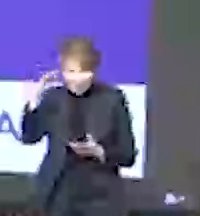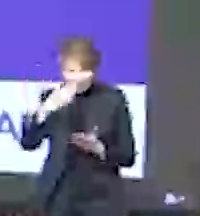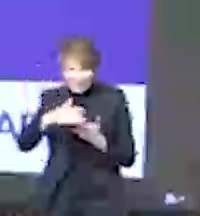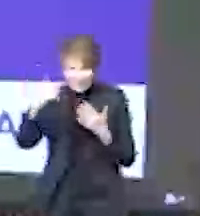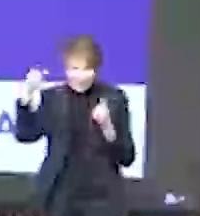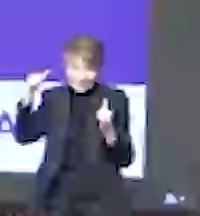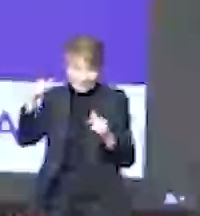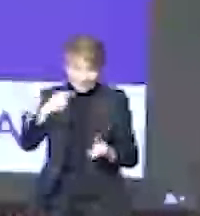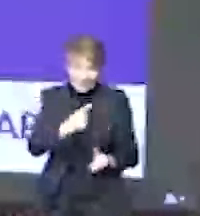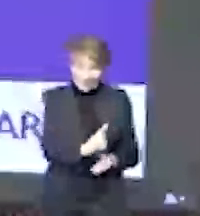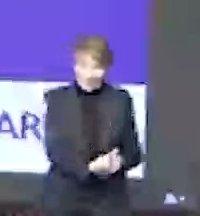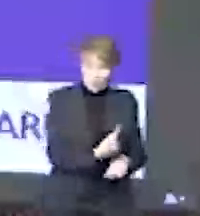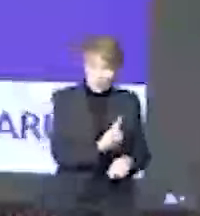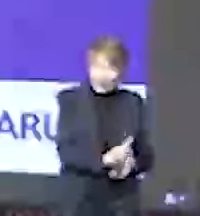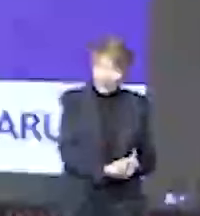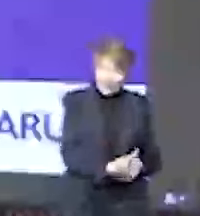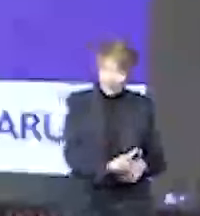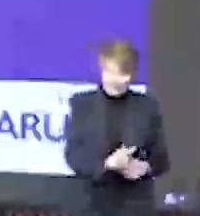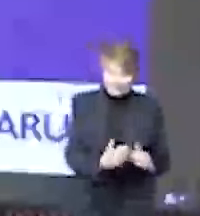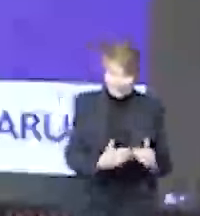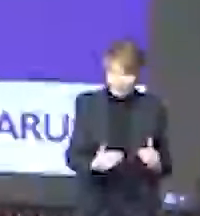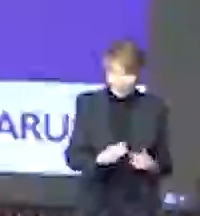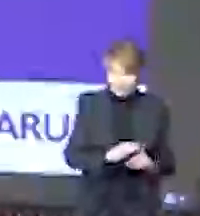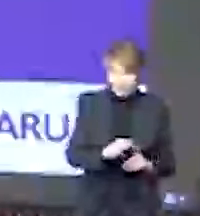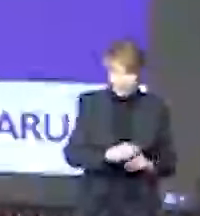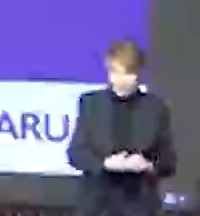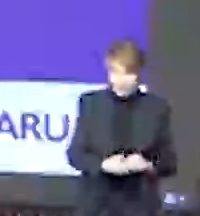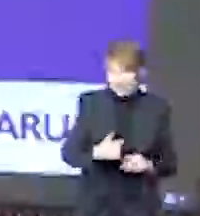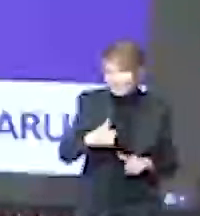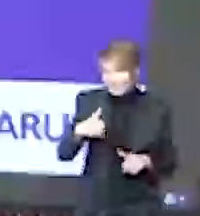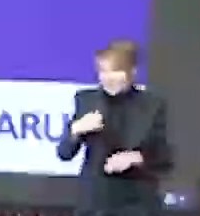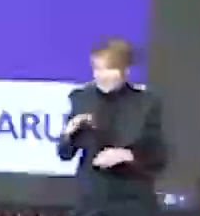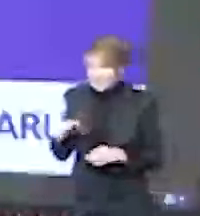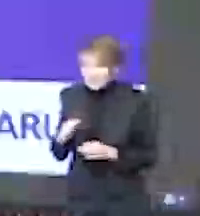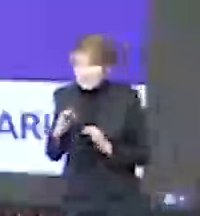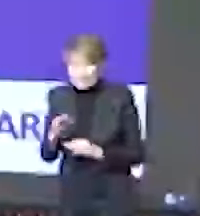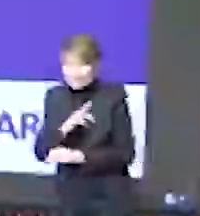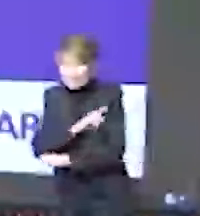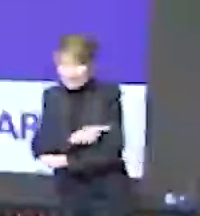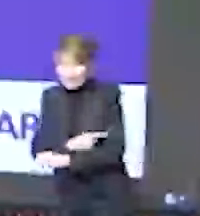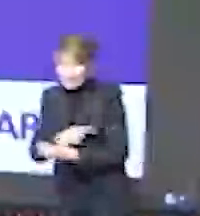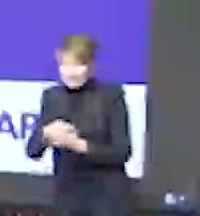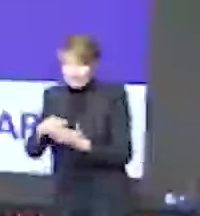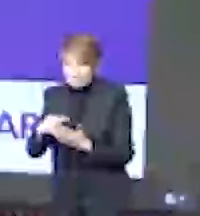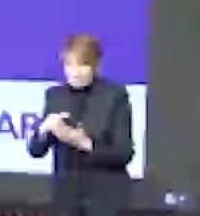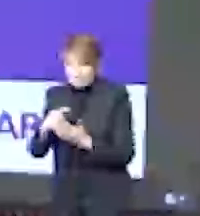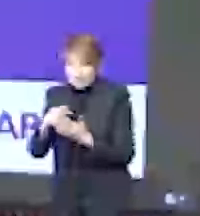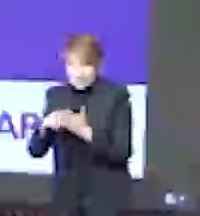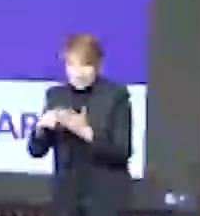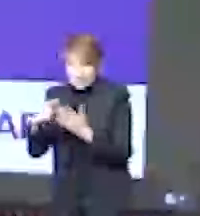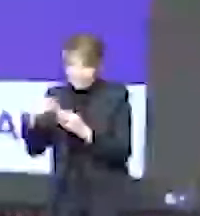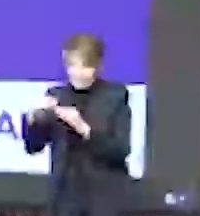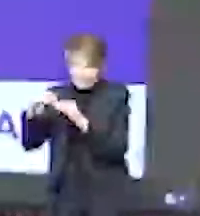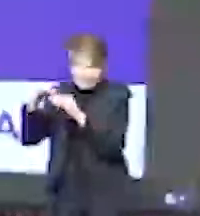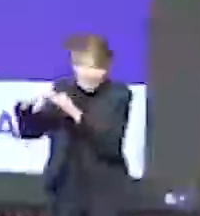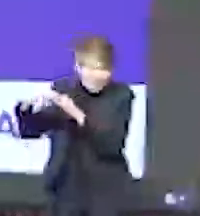than you would like it to be. We are not particularly powerful when it comes to individual cases. It is